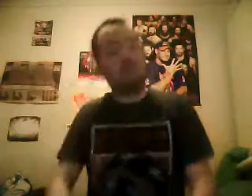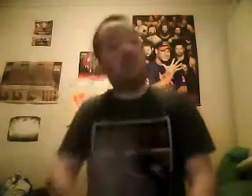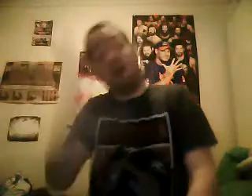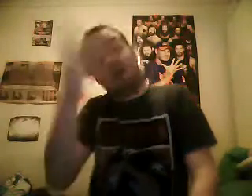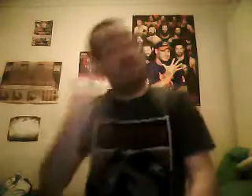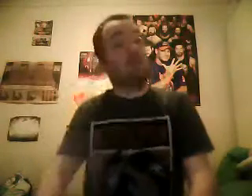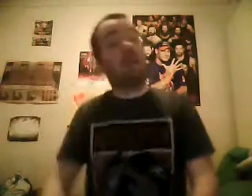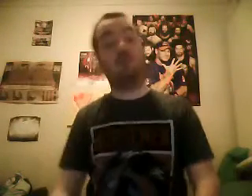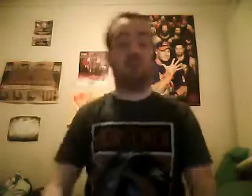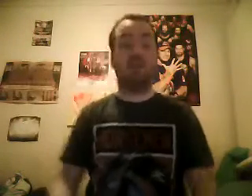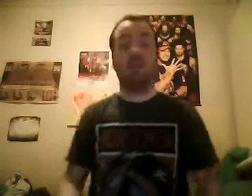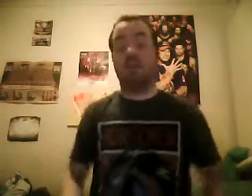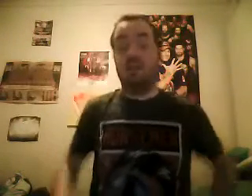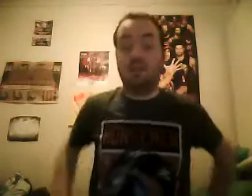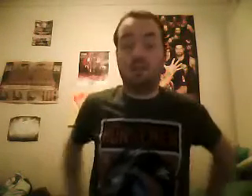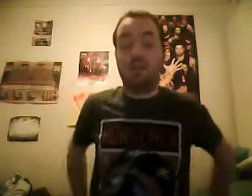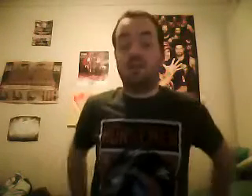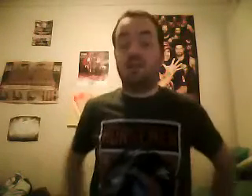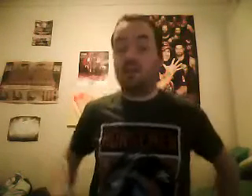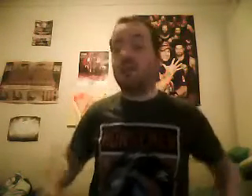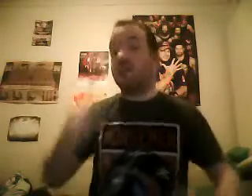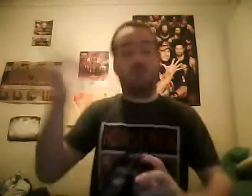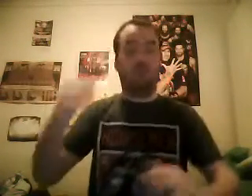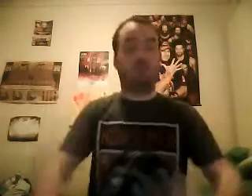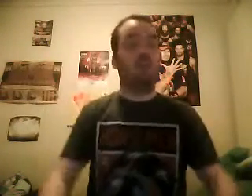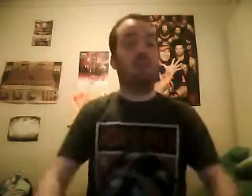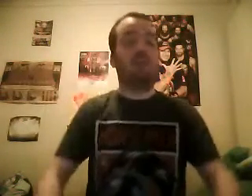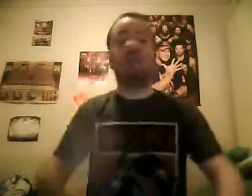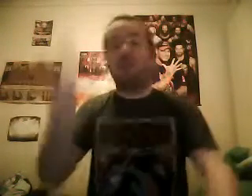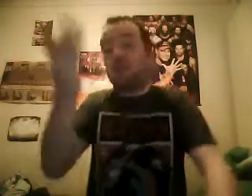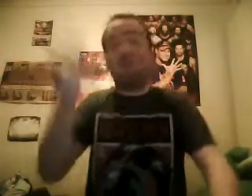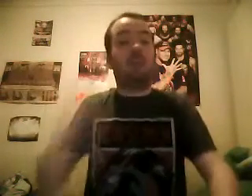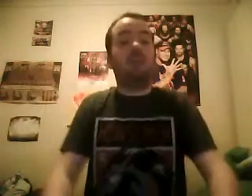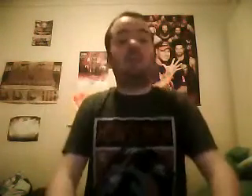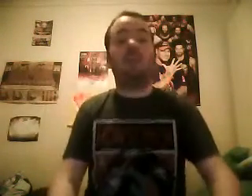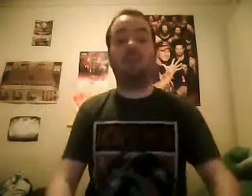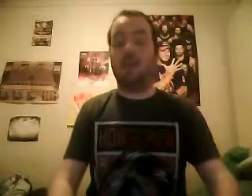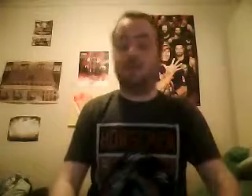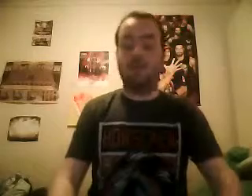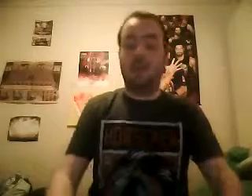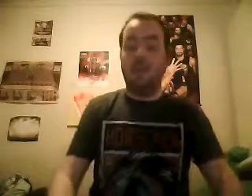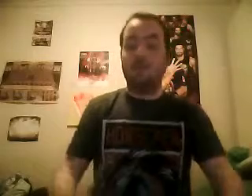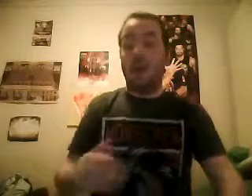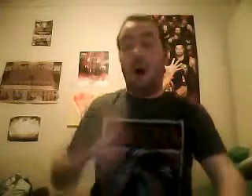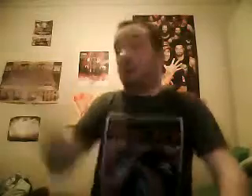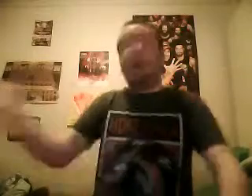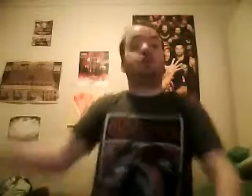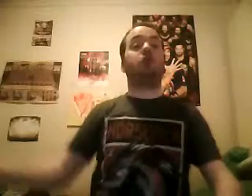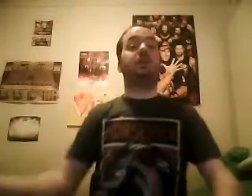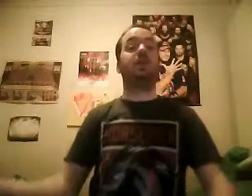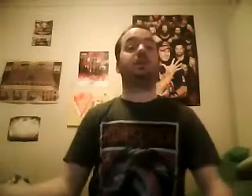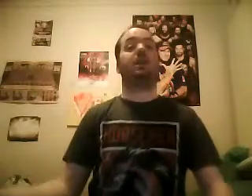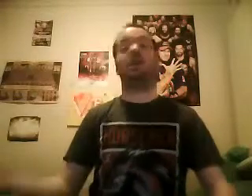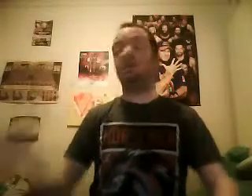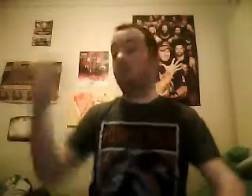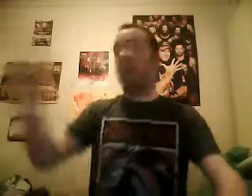know, he's a legend. He's a legend. That's why they made him a babyface. I love Charlotte as a heel. I